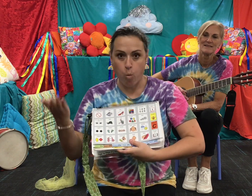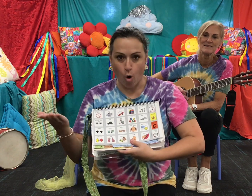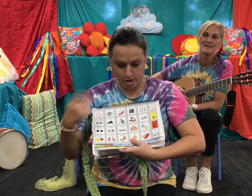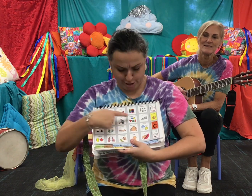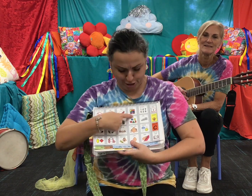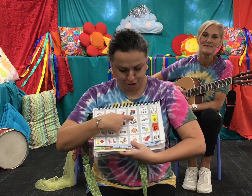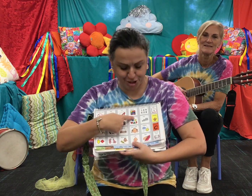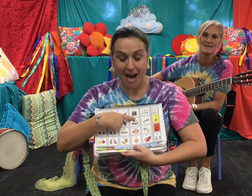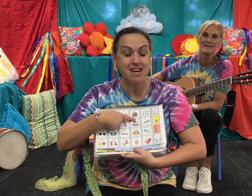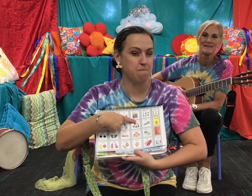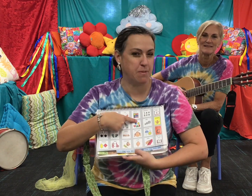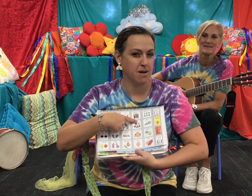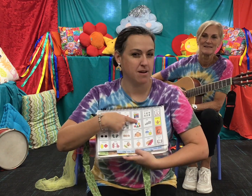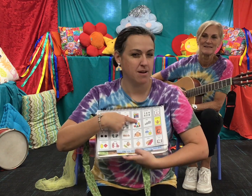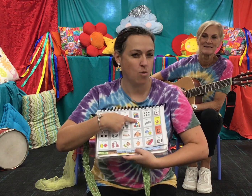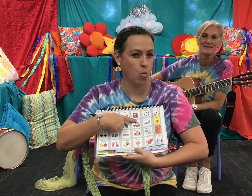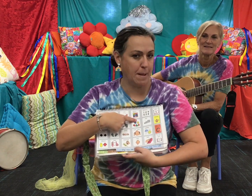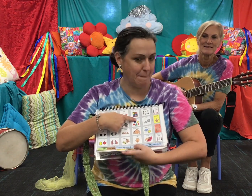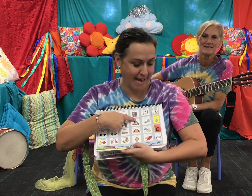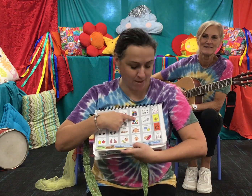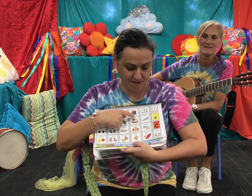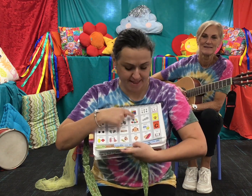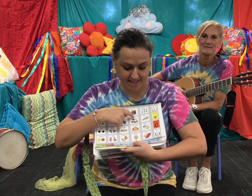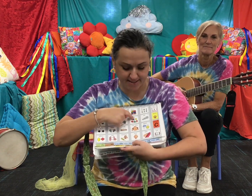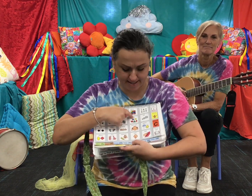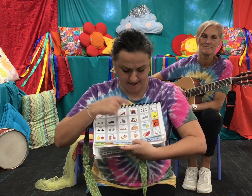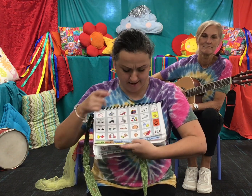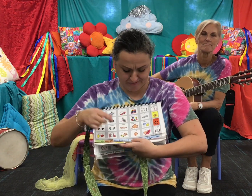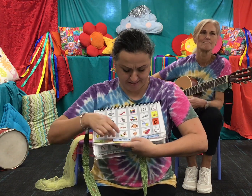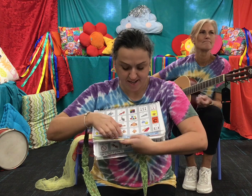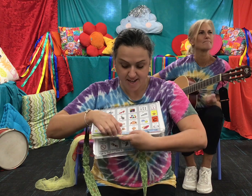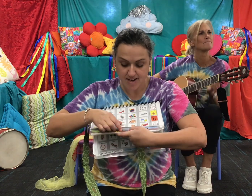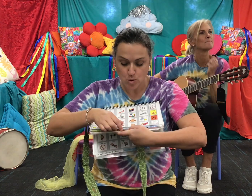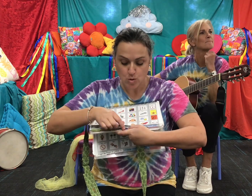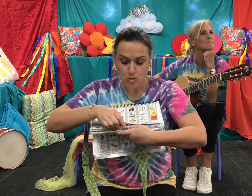what shape we made with our scarves.